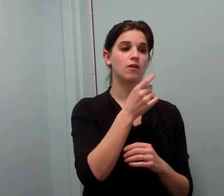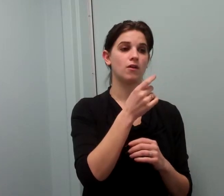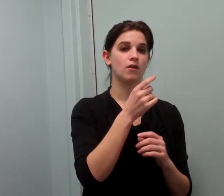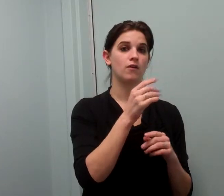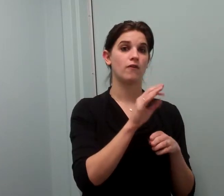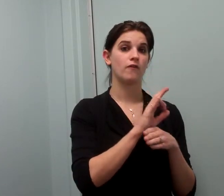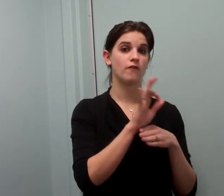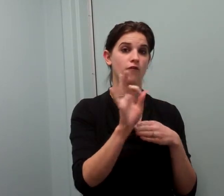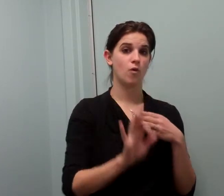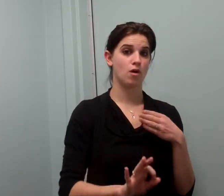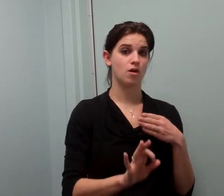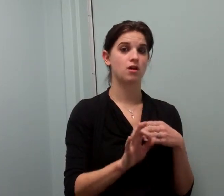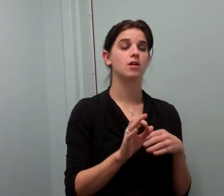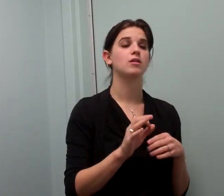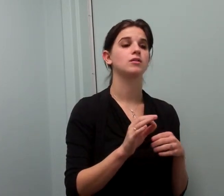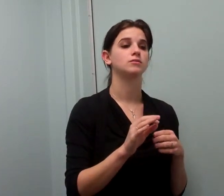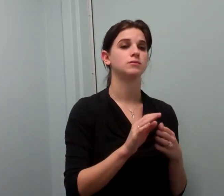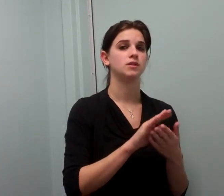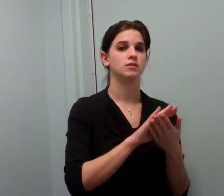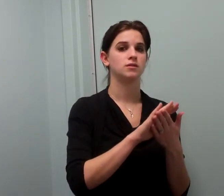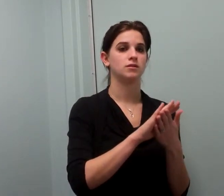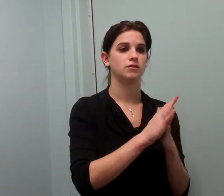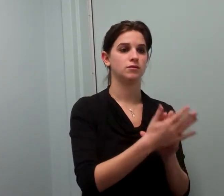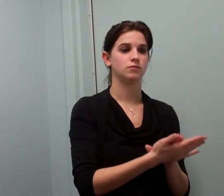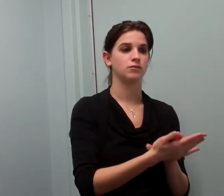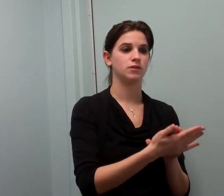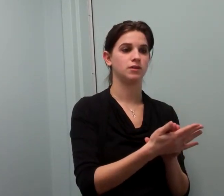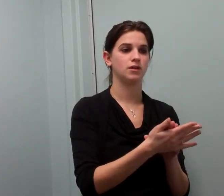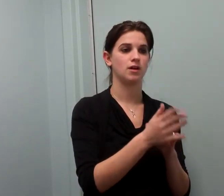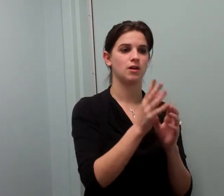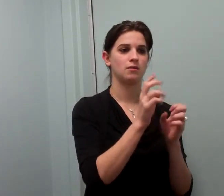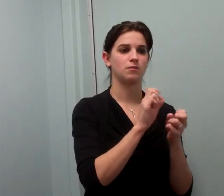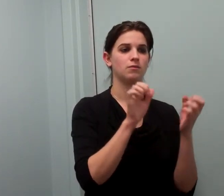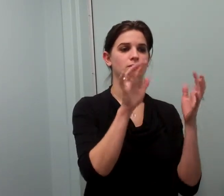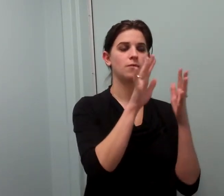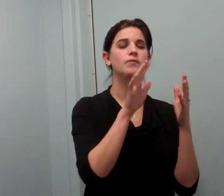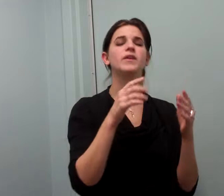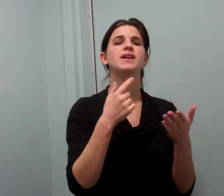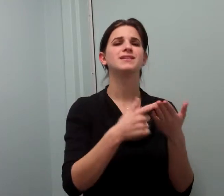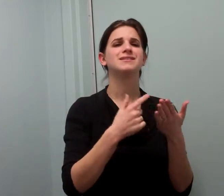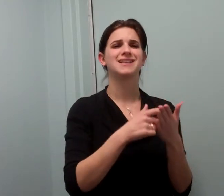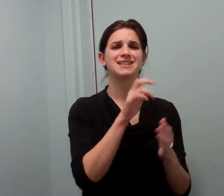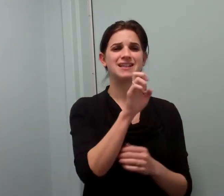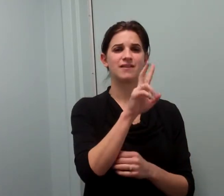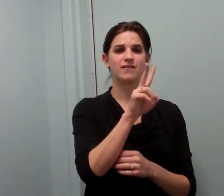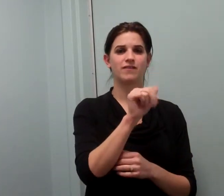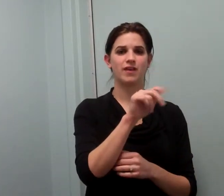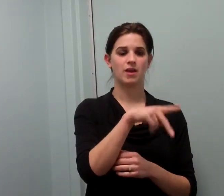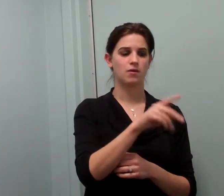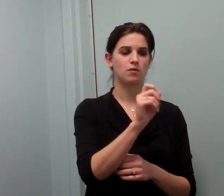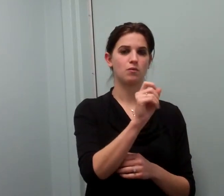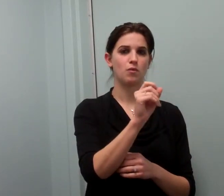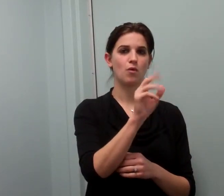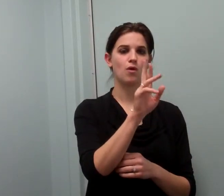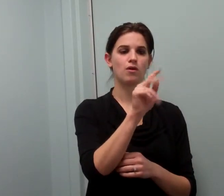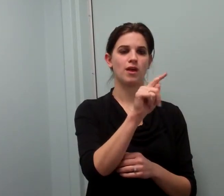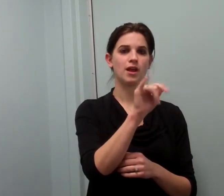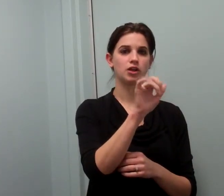Thinking about evaporation, we've talked about several possibilities or examples of evaporation. We talked about